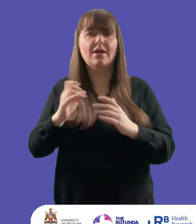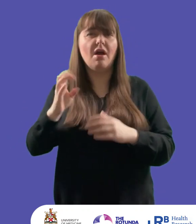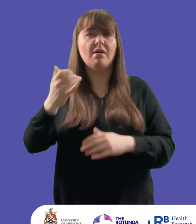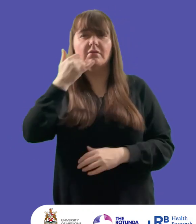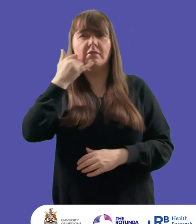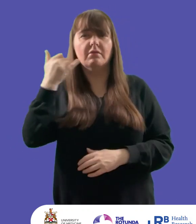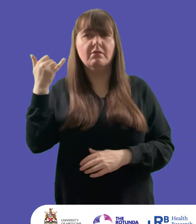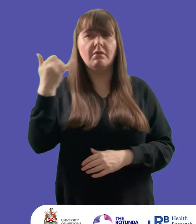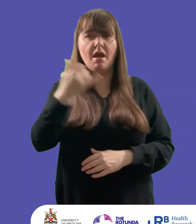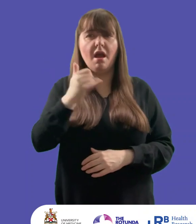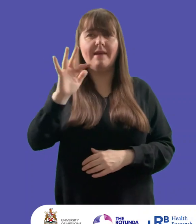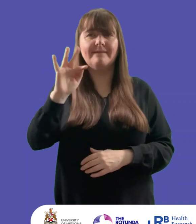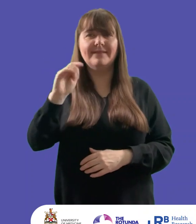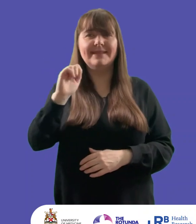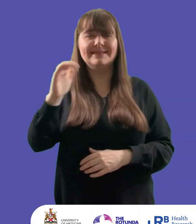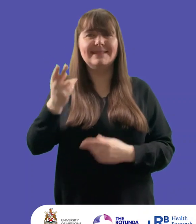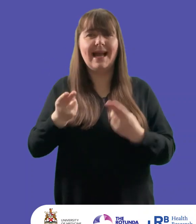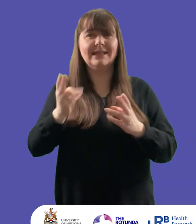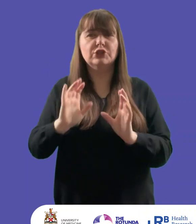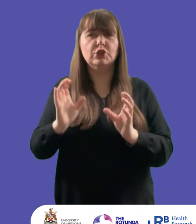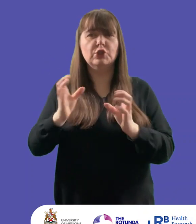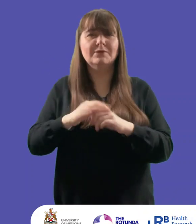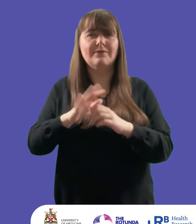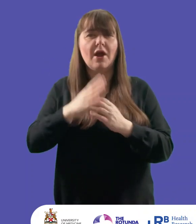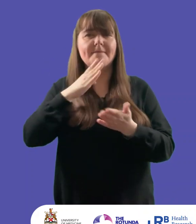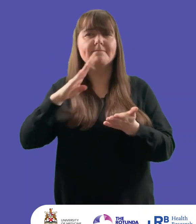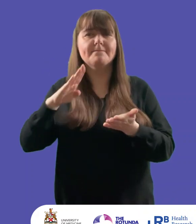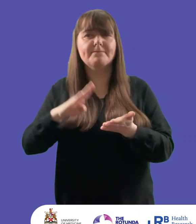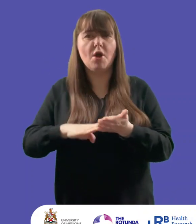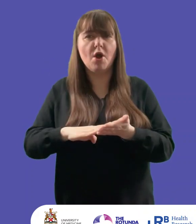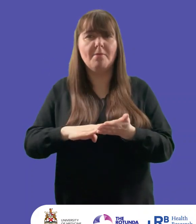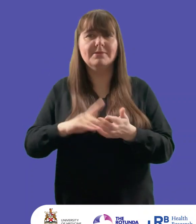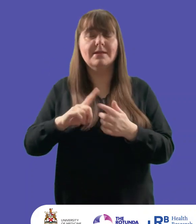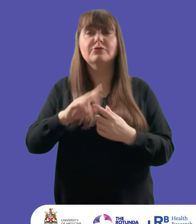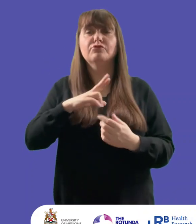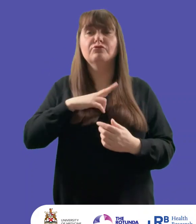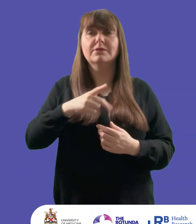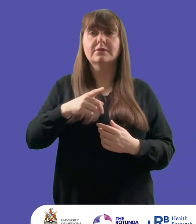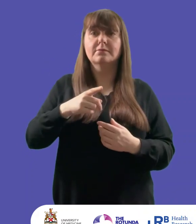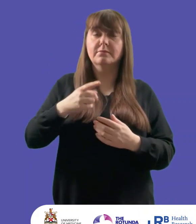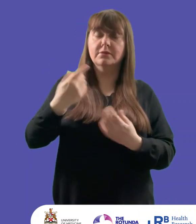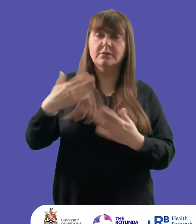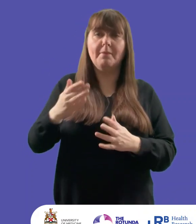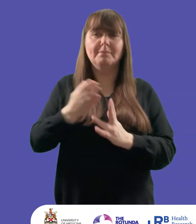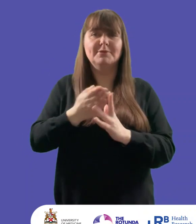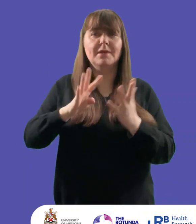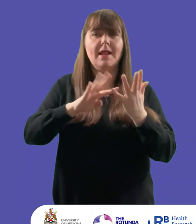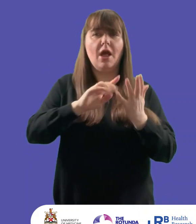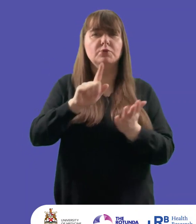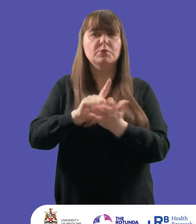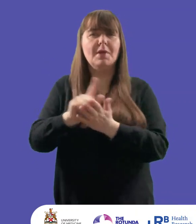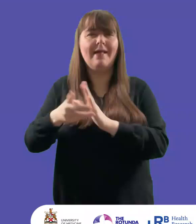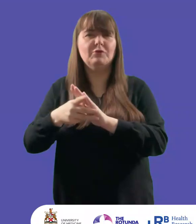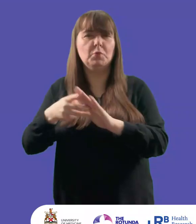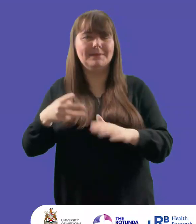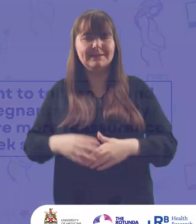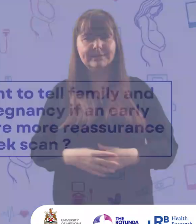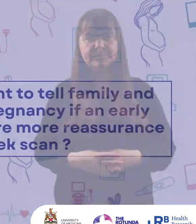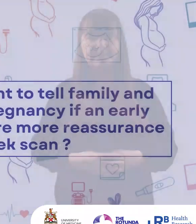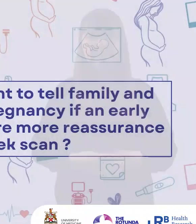or call to the fetal assessment unit for an appointment, and it's usually done between 9 and 12 weeks.